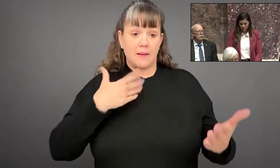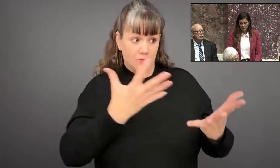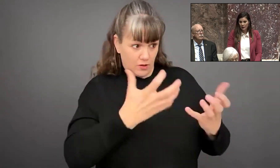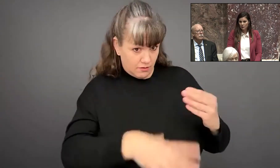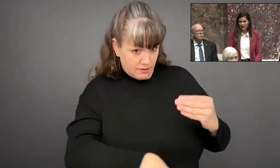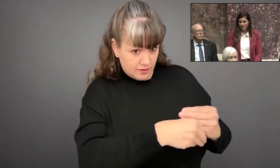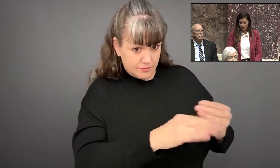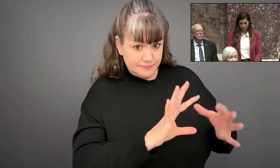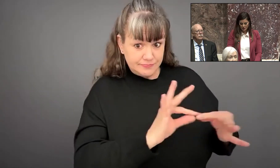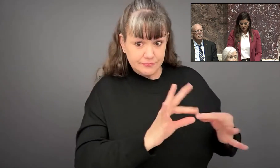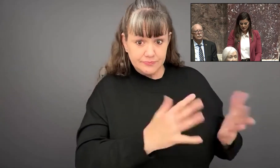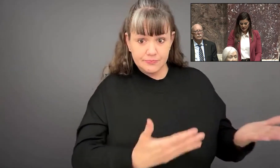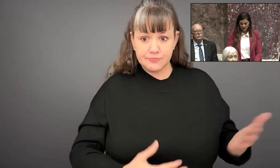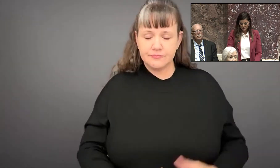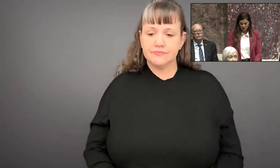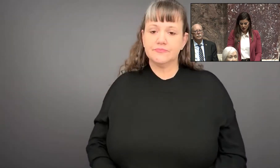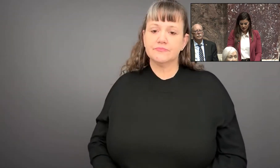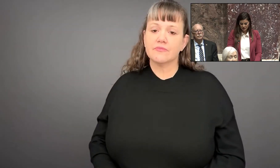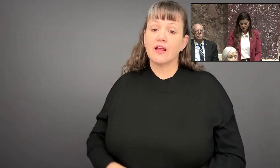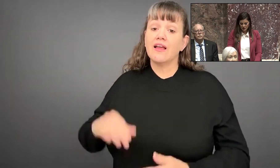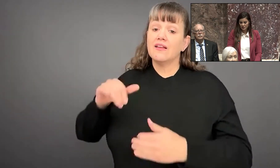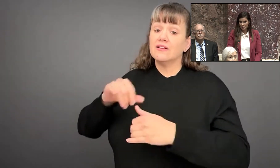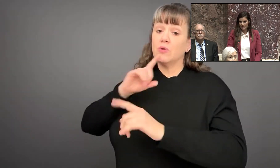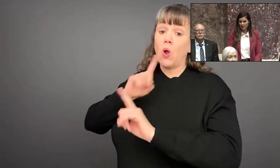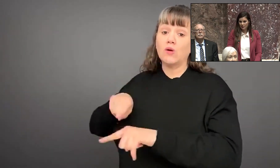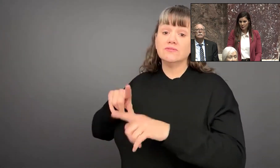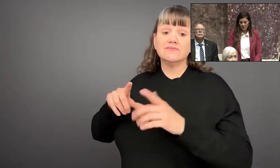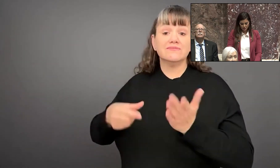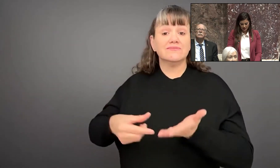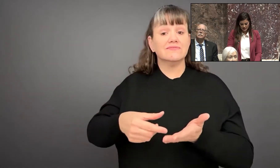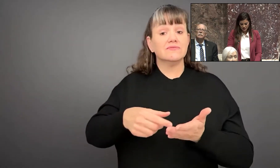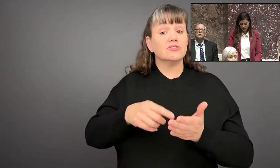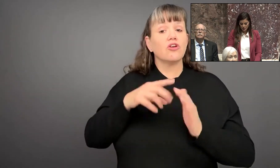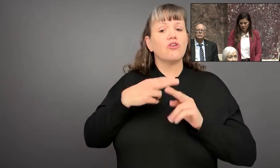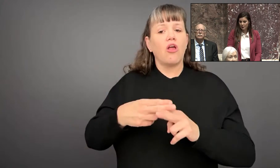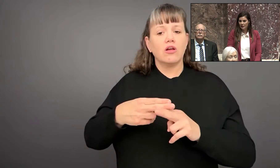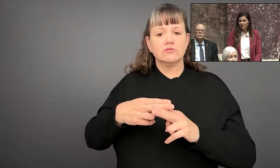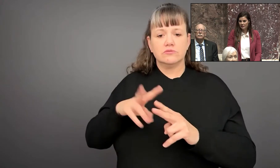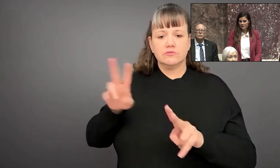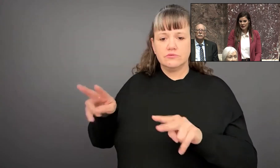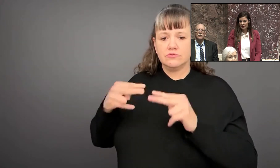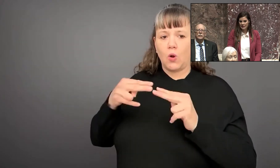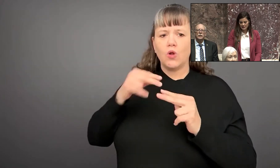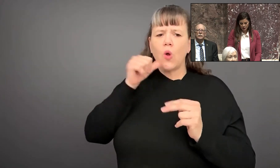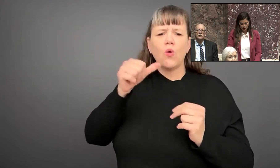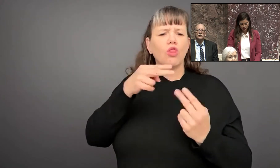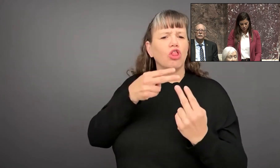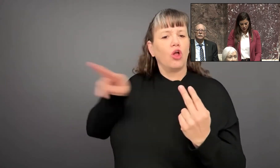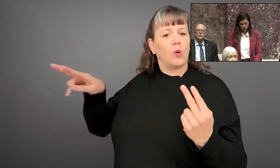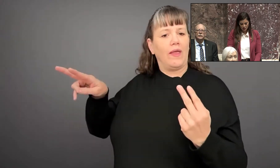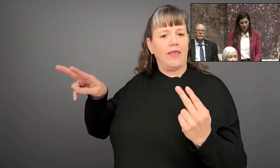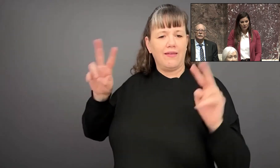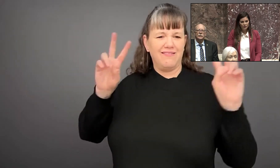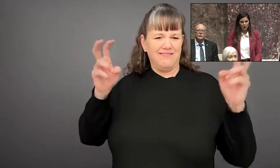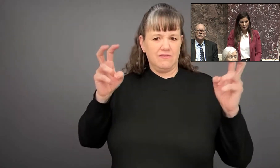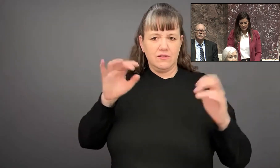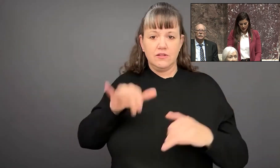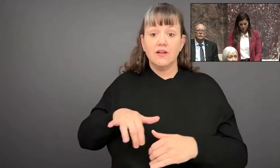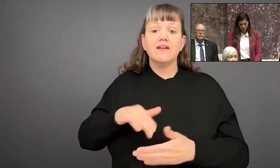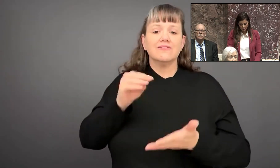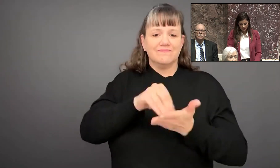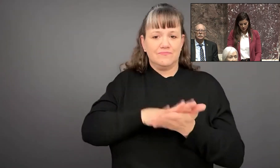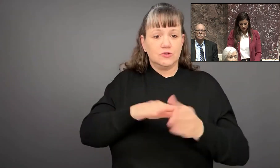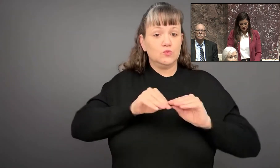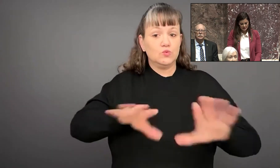Away, outlined the horrific death of a child in foster care and was released 258 days ago. Following